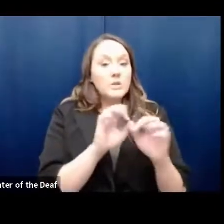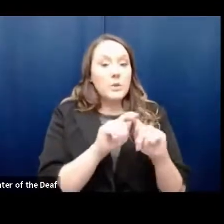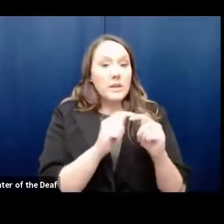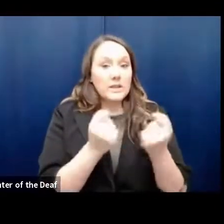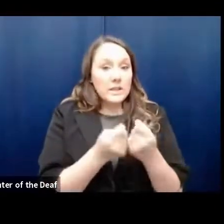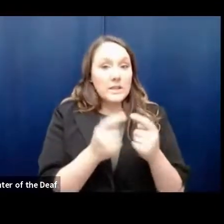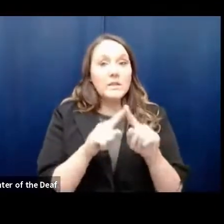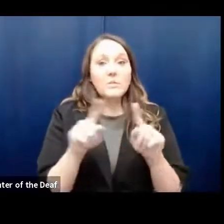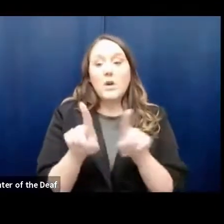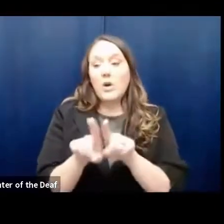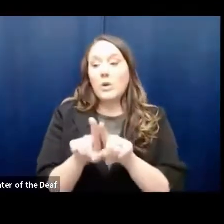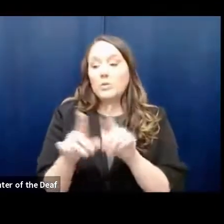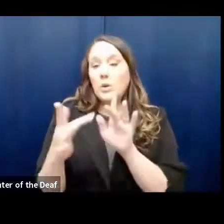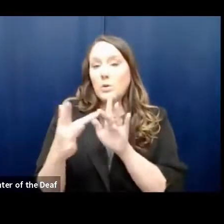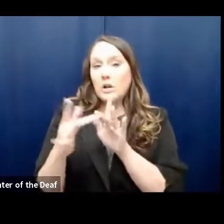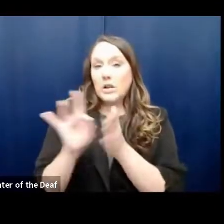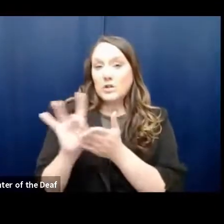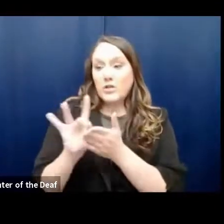state. So we'll try to make sure that it's